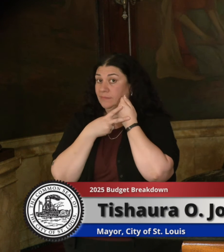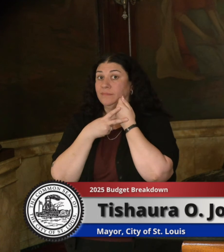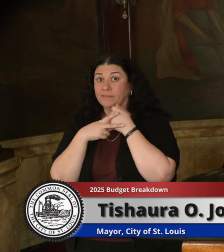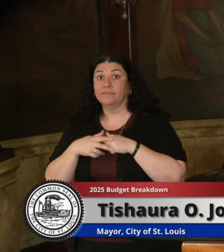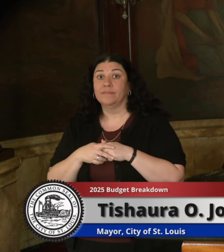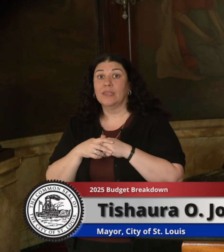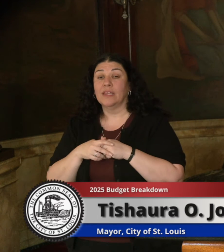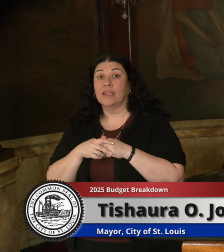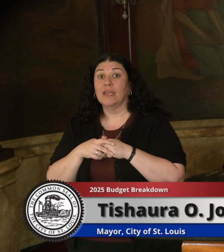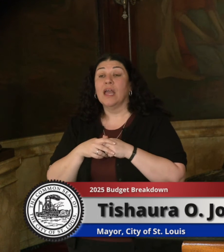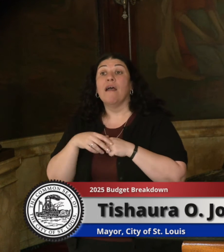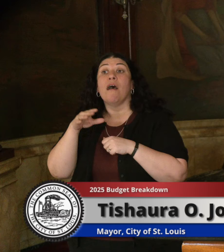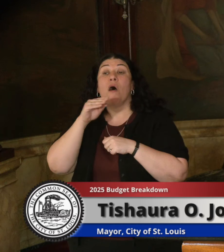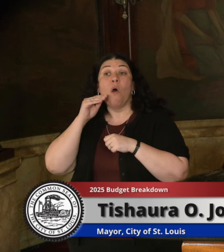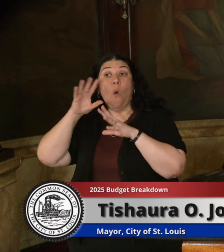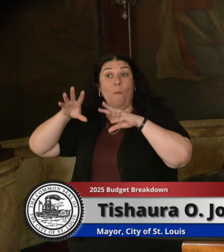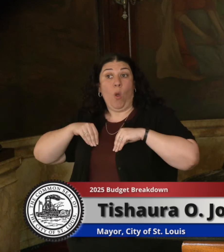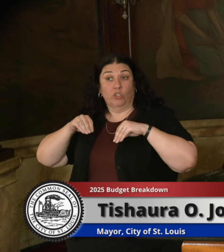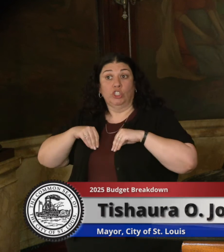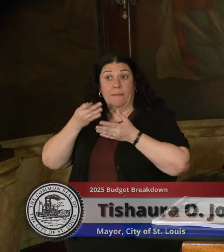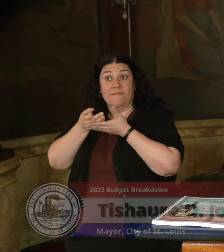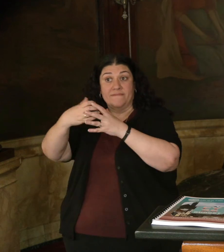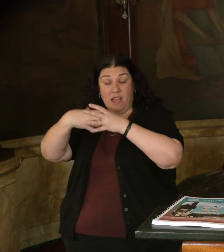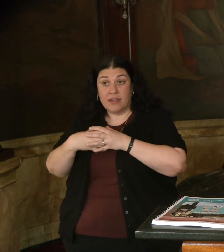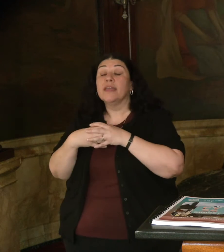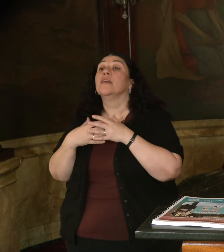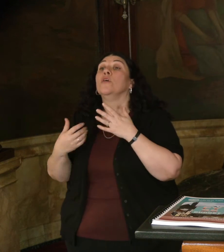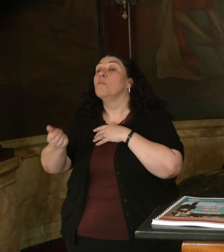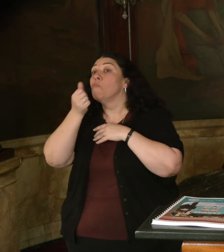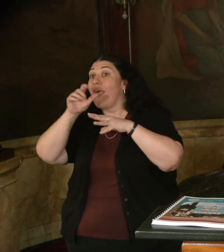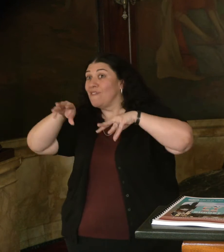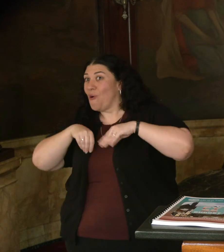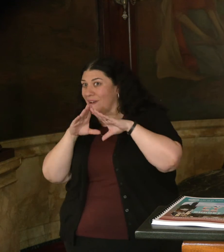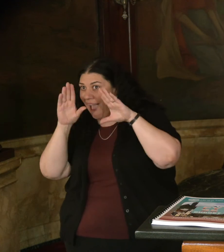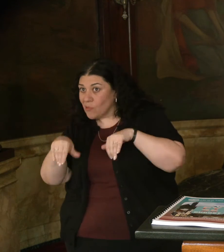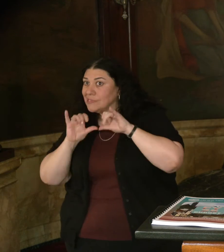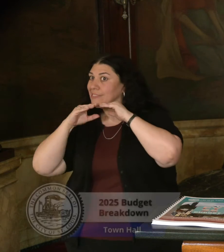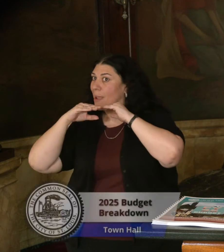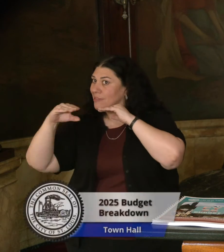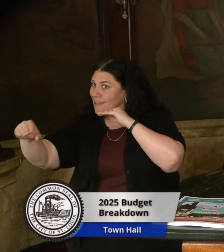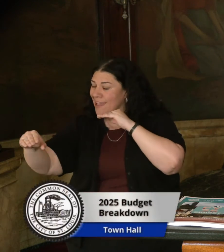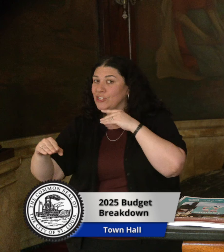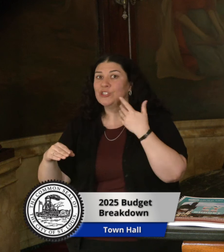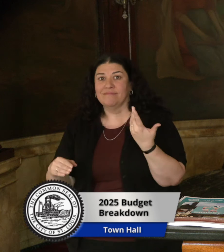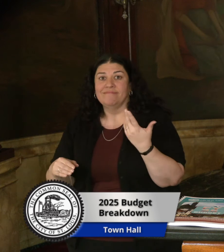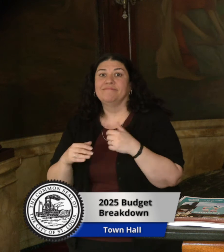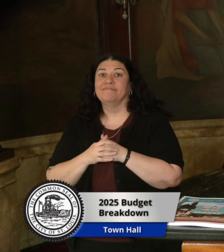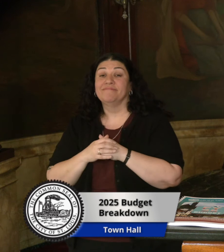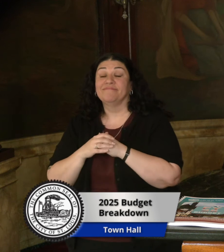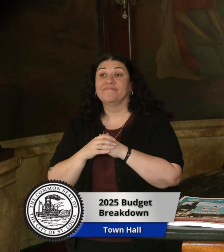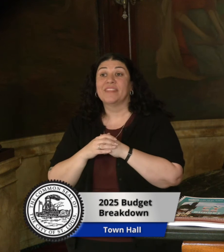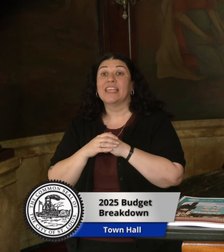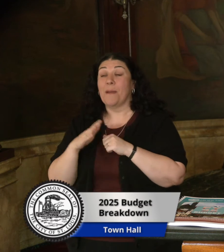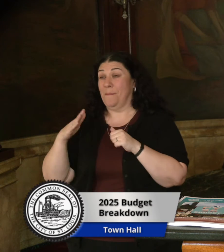homeownership fund to privately owned property stabilization. Since taking office, my administration is